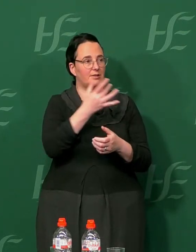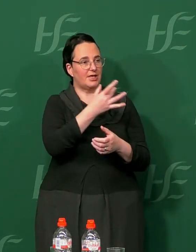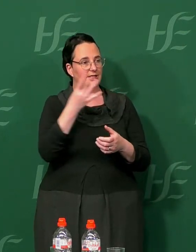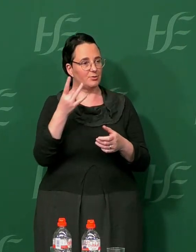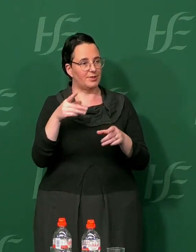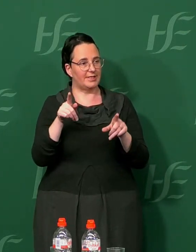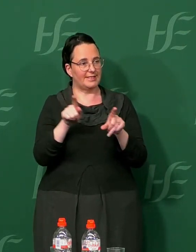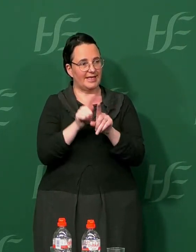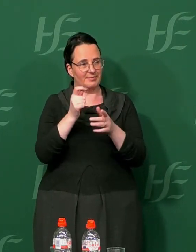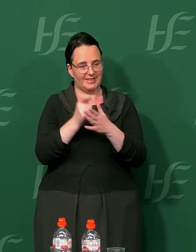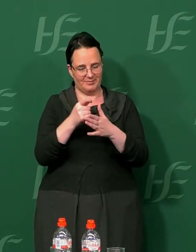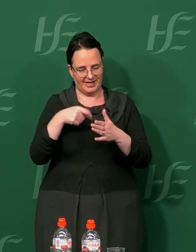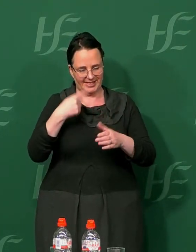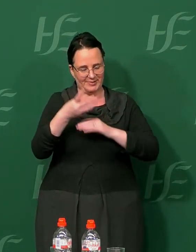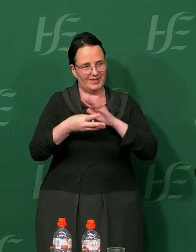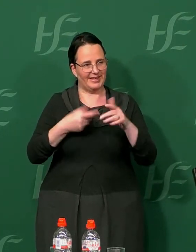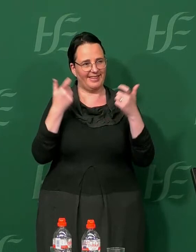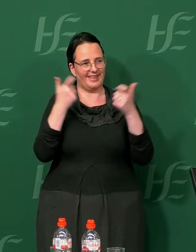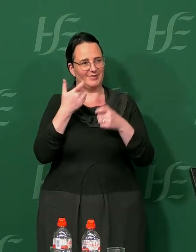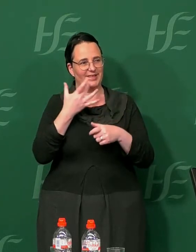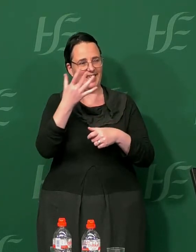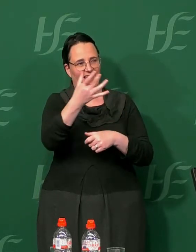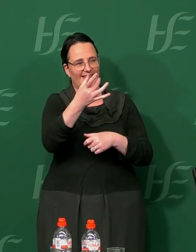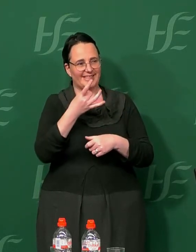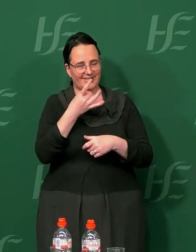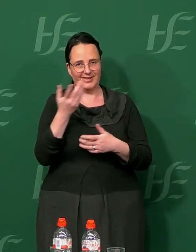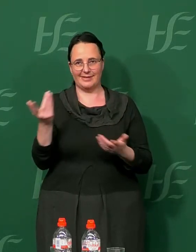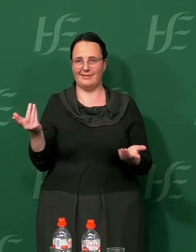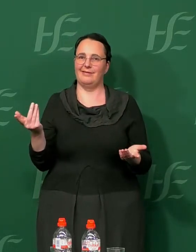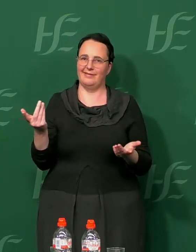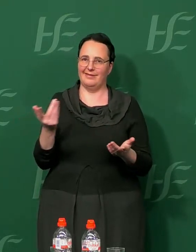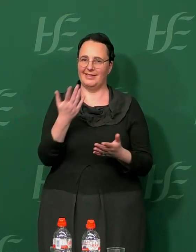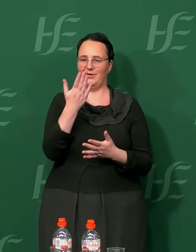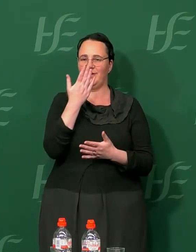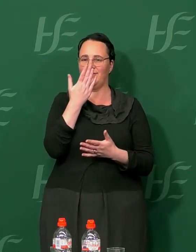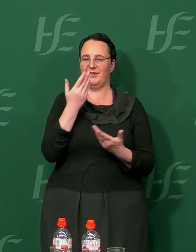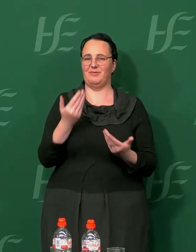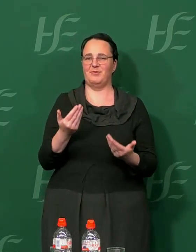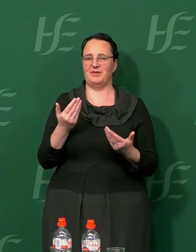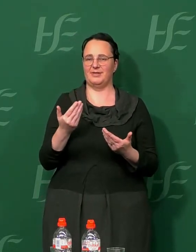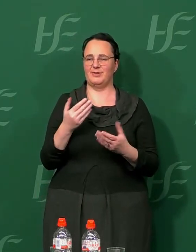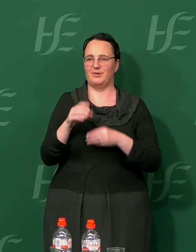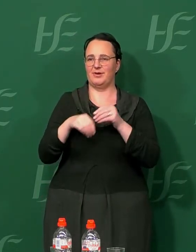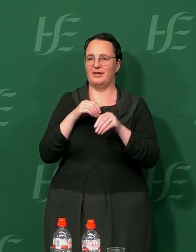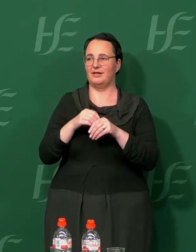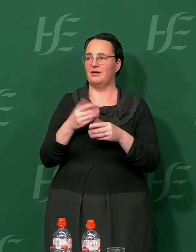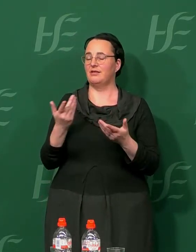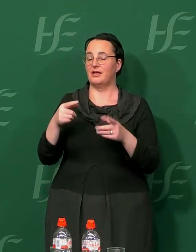Next week. It's about the lens we have at the moment. Yeah.